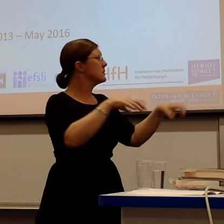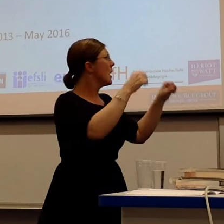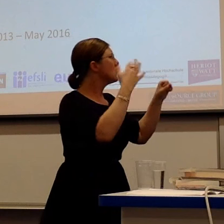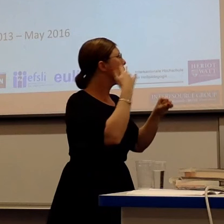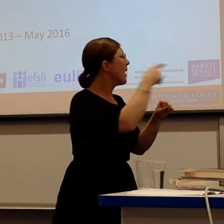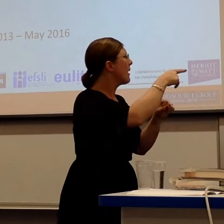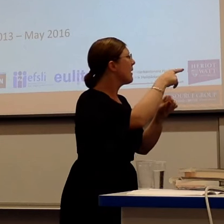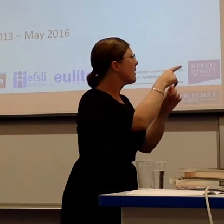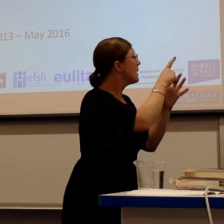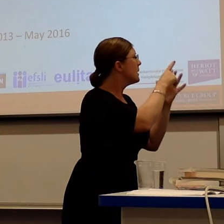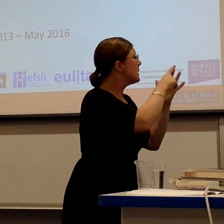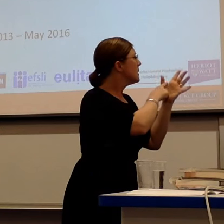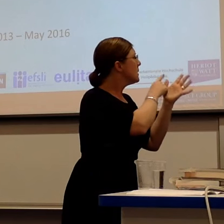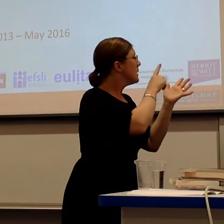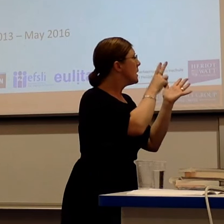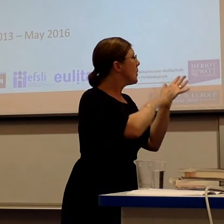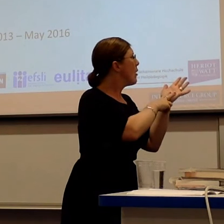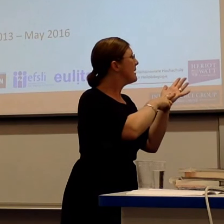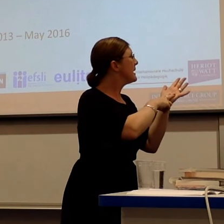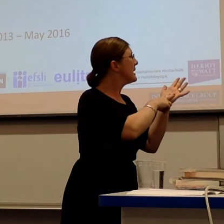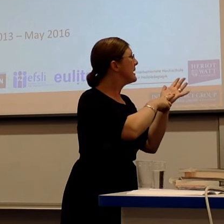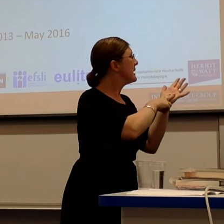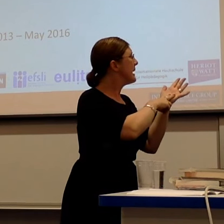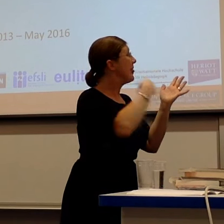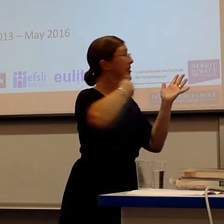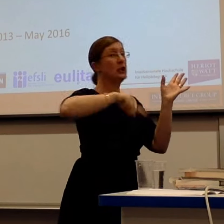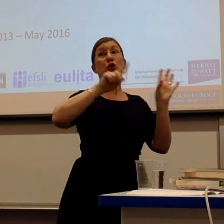So the project, we introduced that one January of this year.